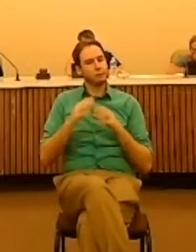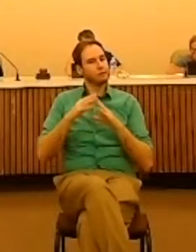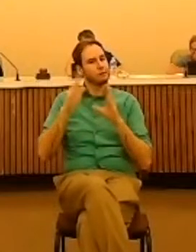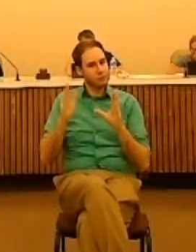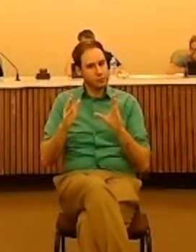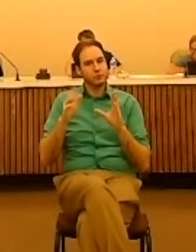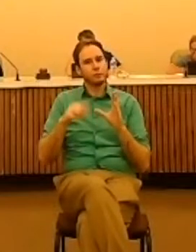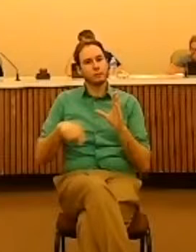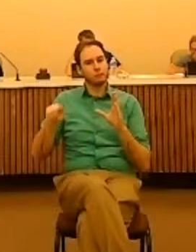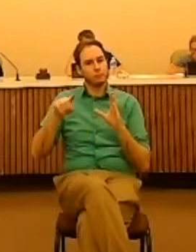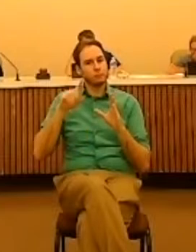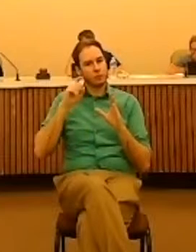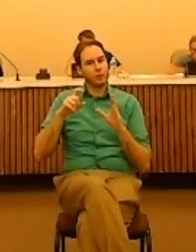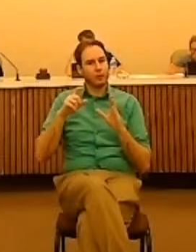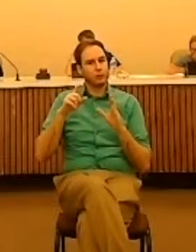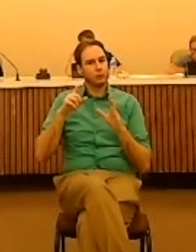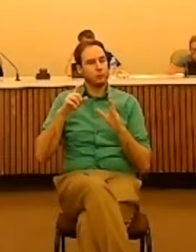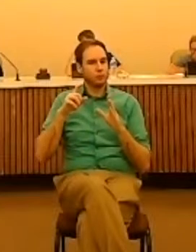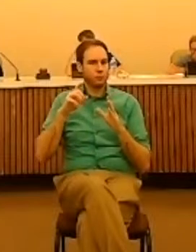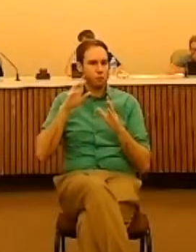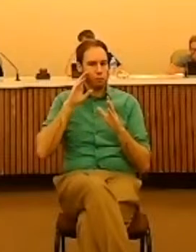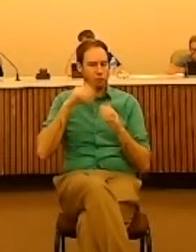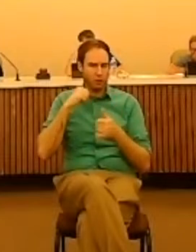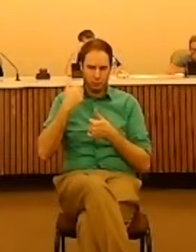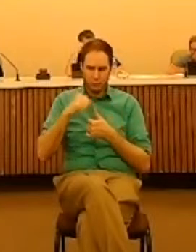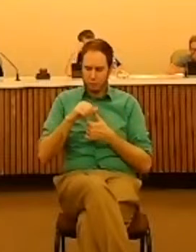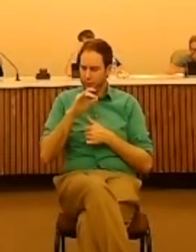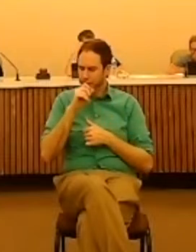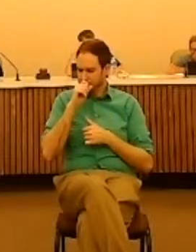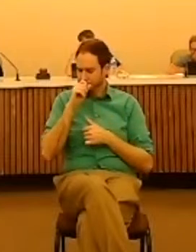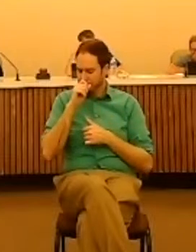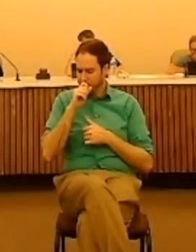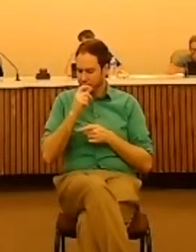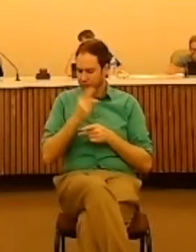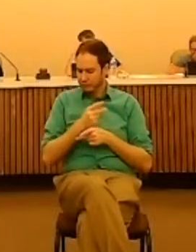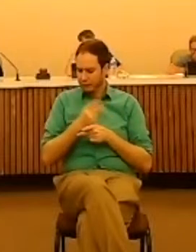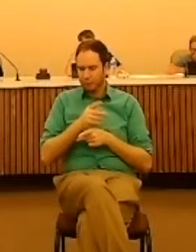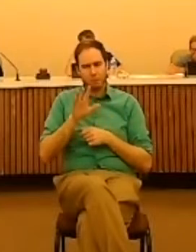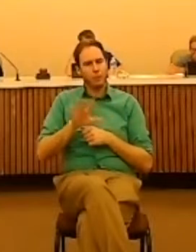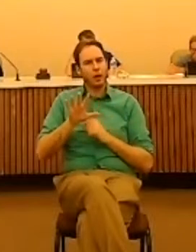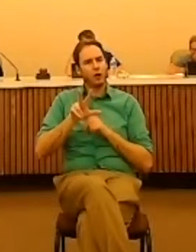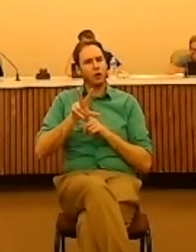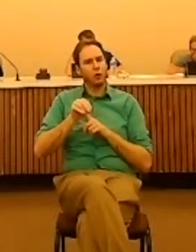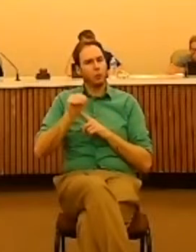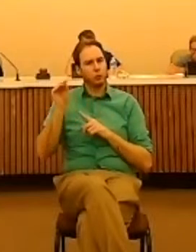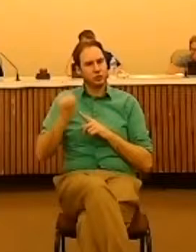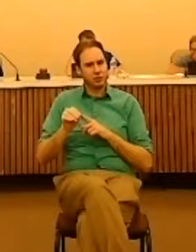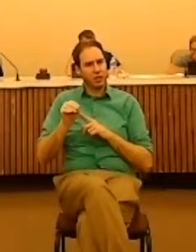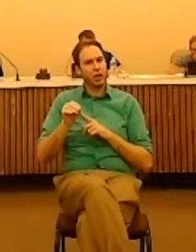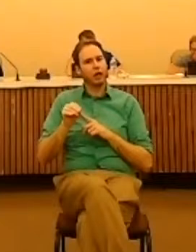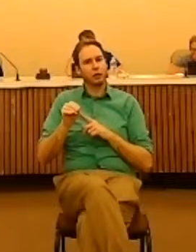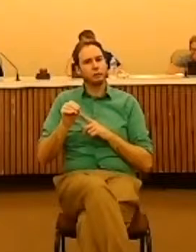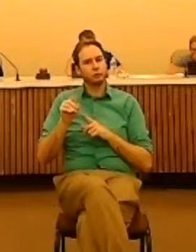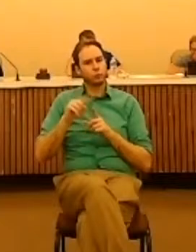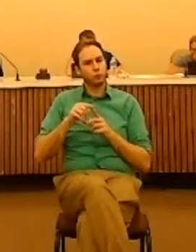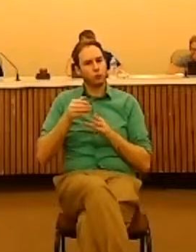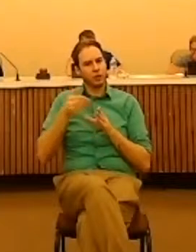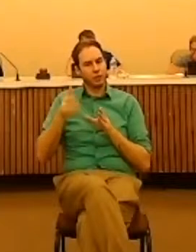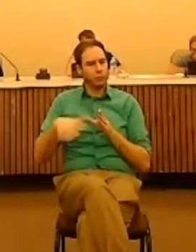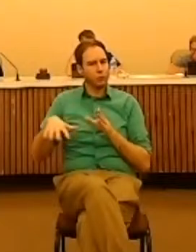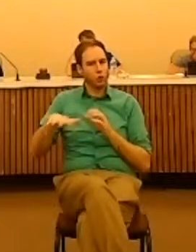houses. It adds, if I remember my rough calculations, it adds about 30% to the